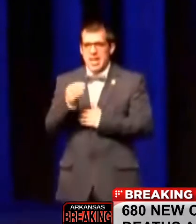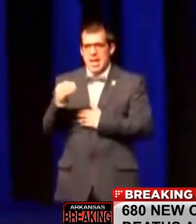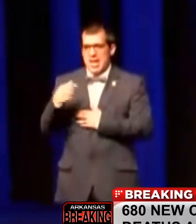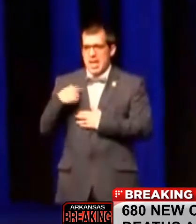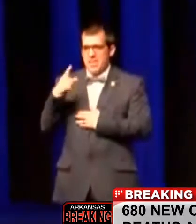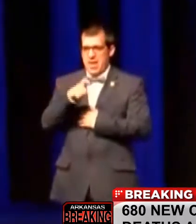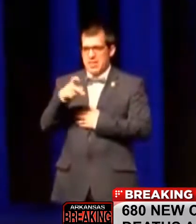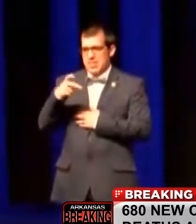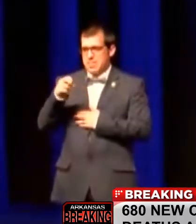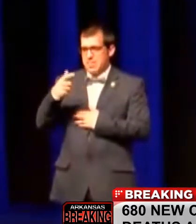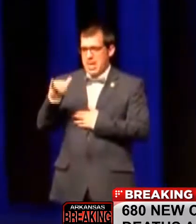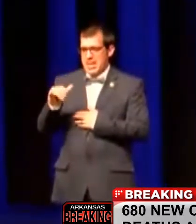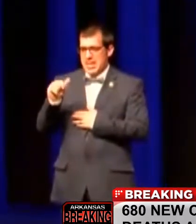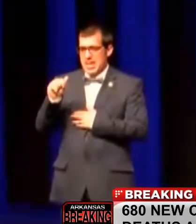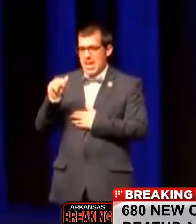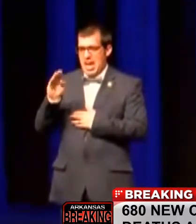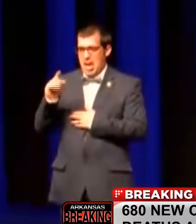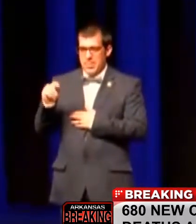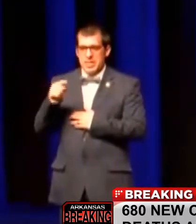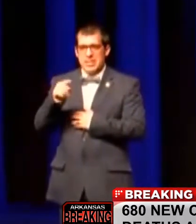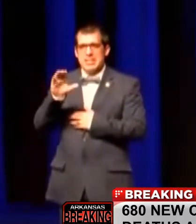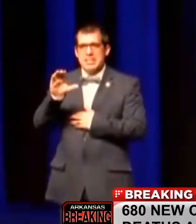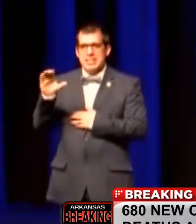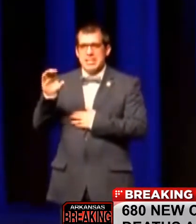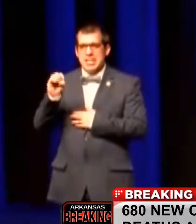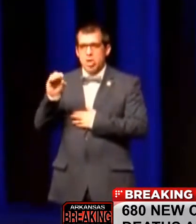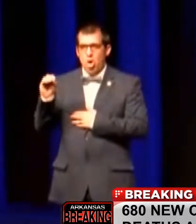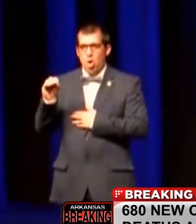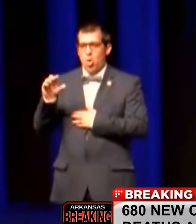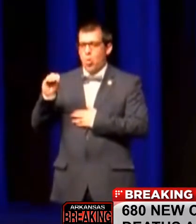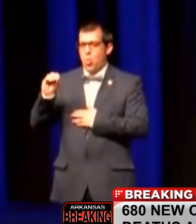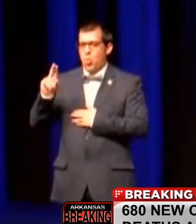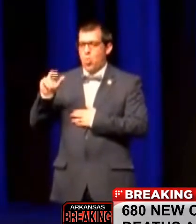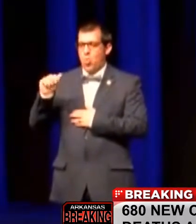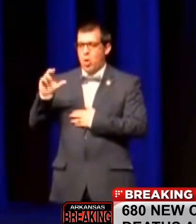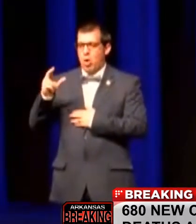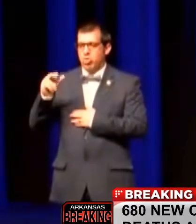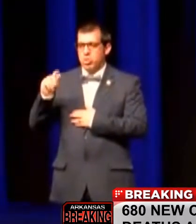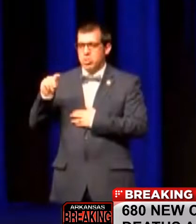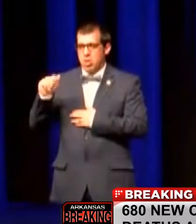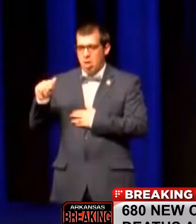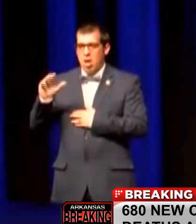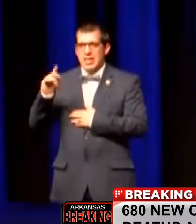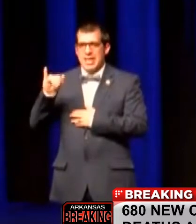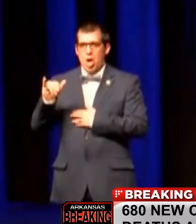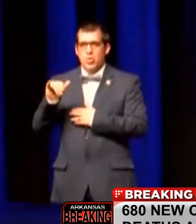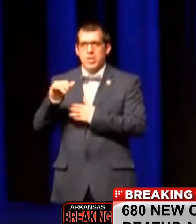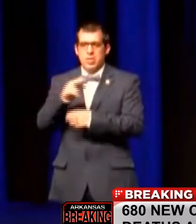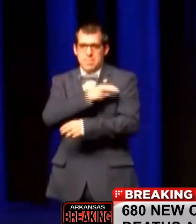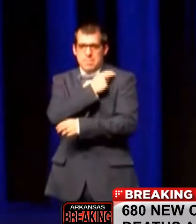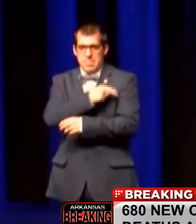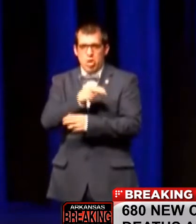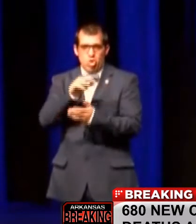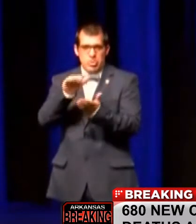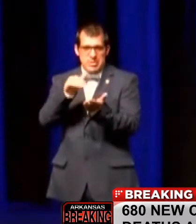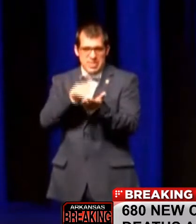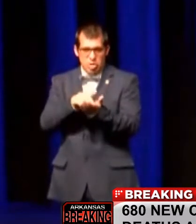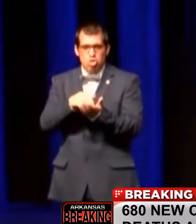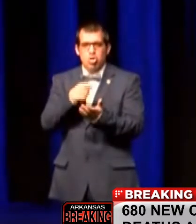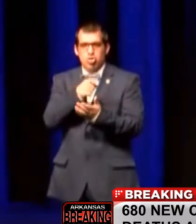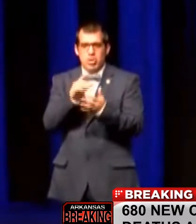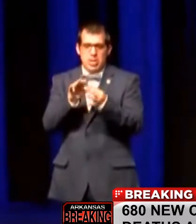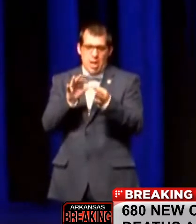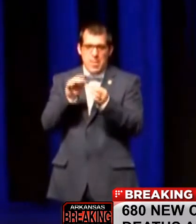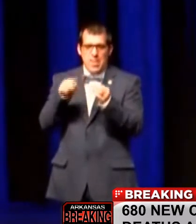Peggy Abbott, the CEO of the Ouachita County Medical Center, to make some comments